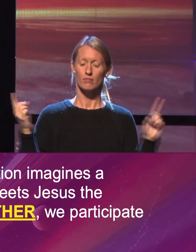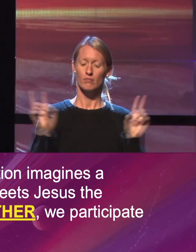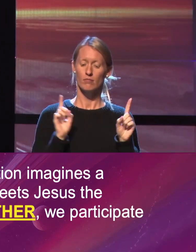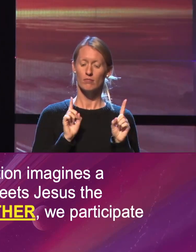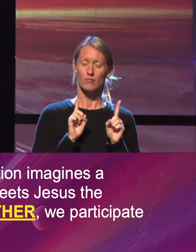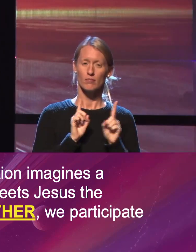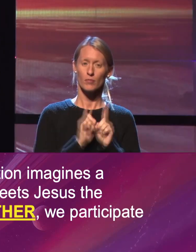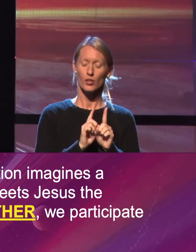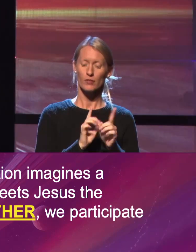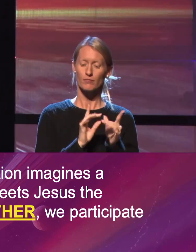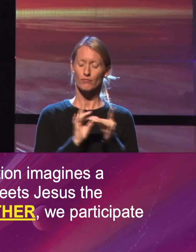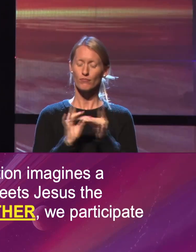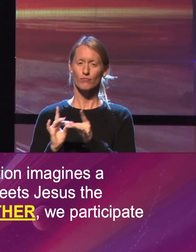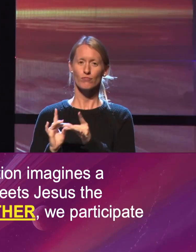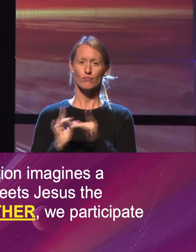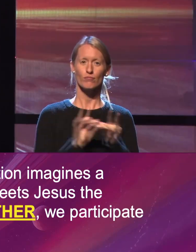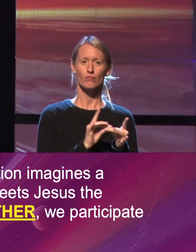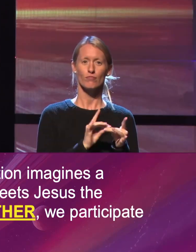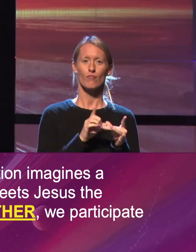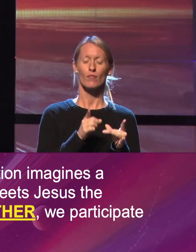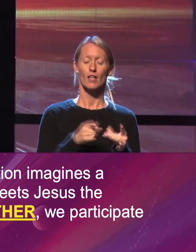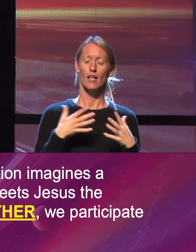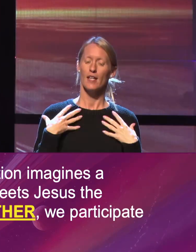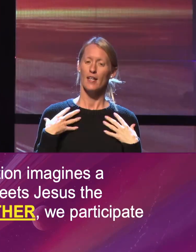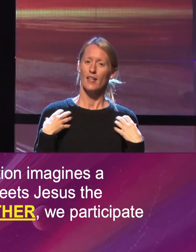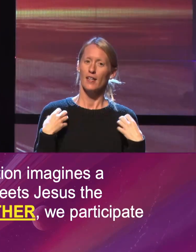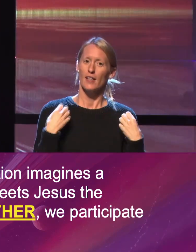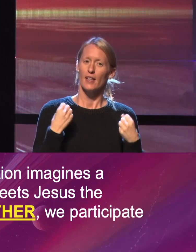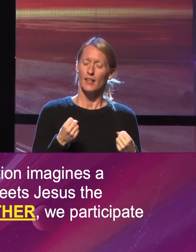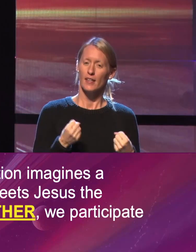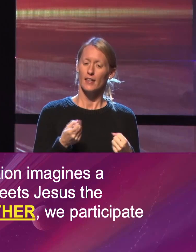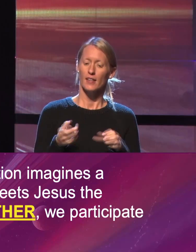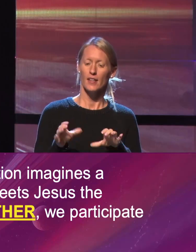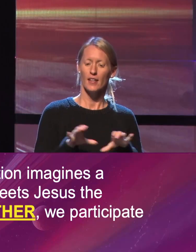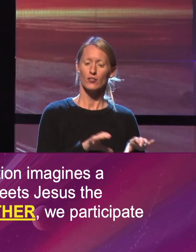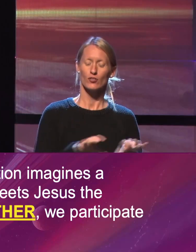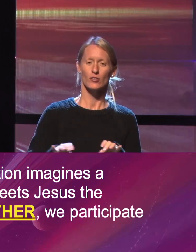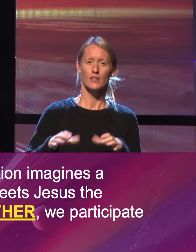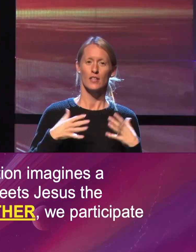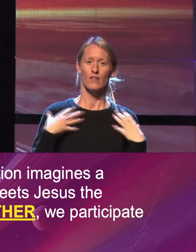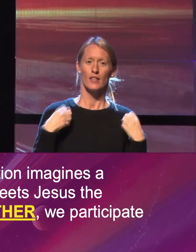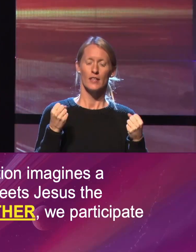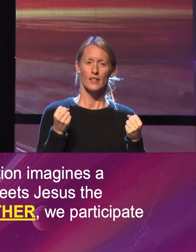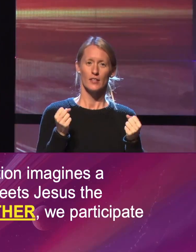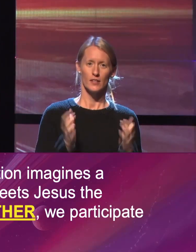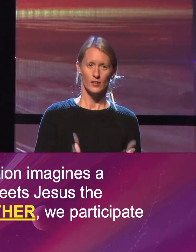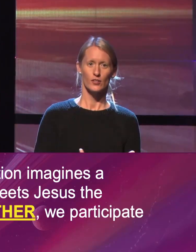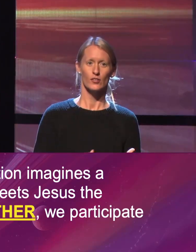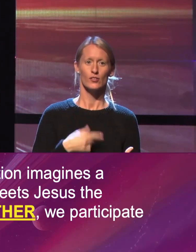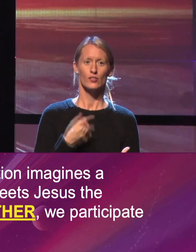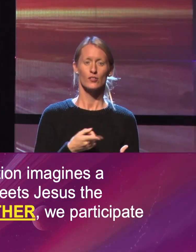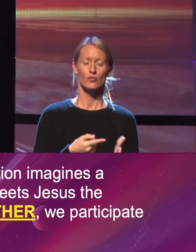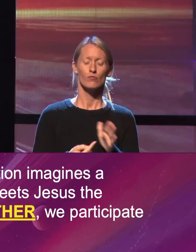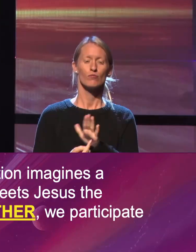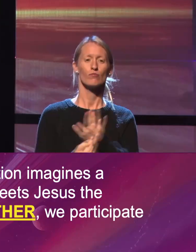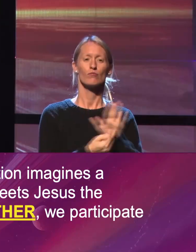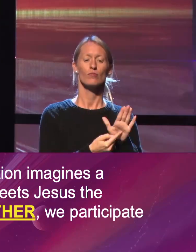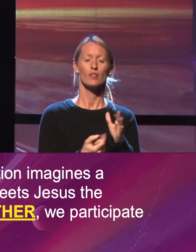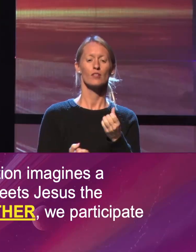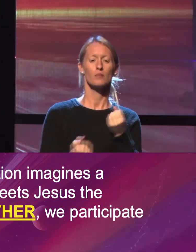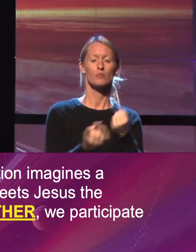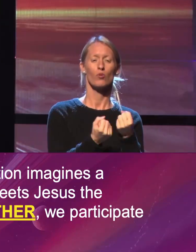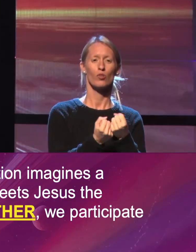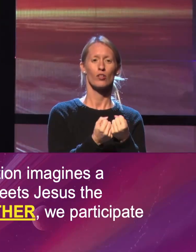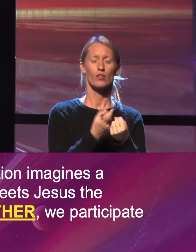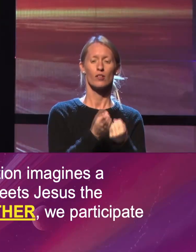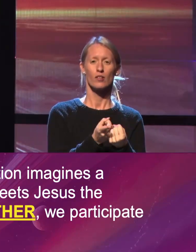healing and we can be agents of healing, and we will have the power and the courage to stand up to the principalities of darkness in this world.